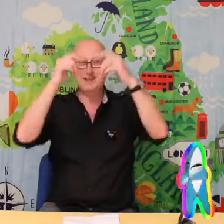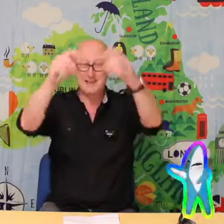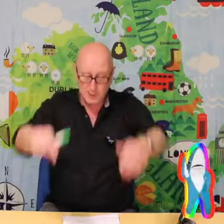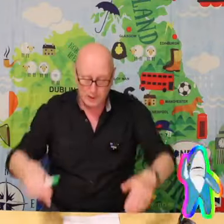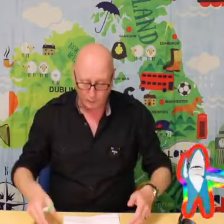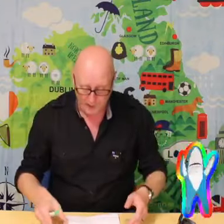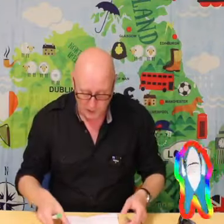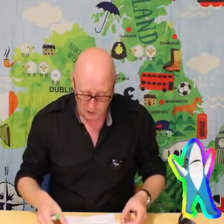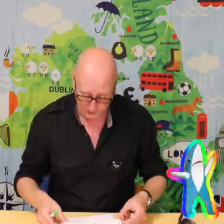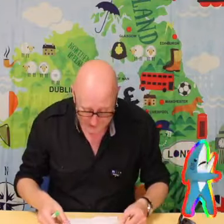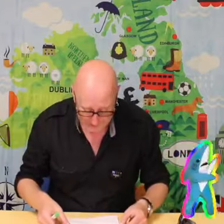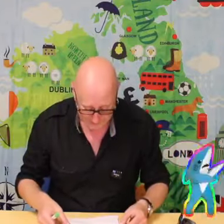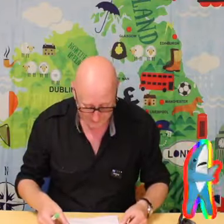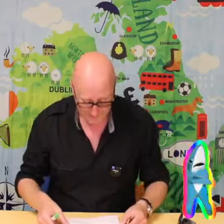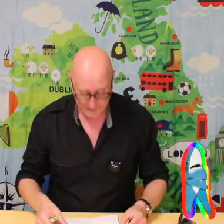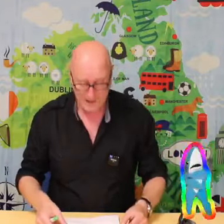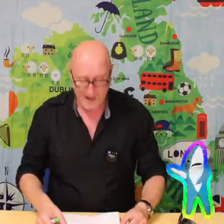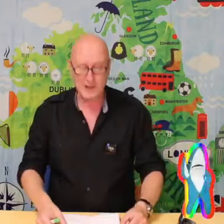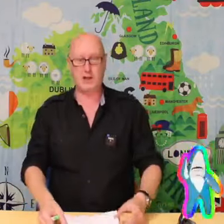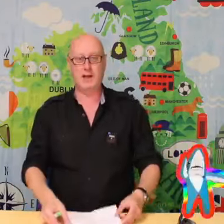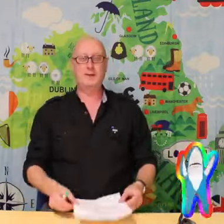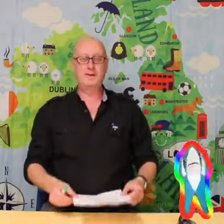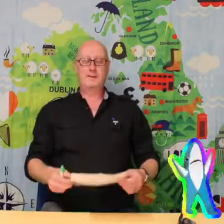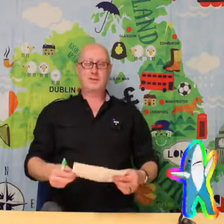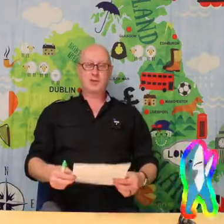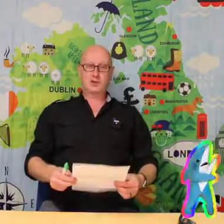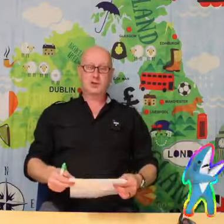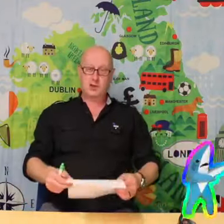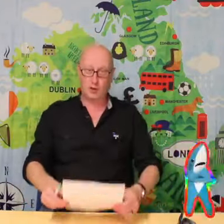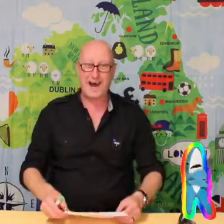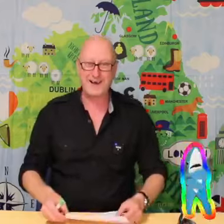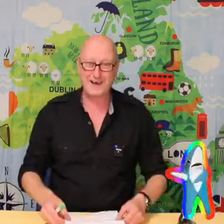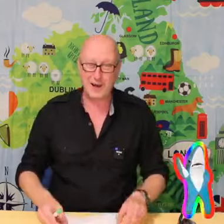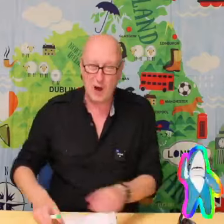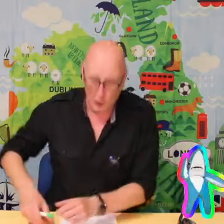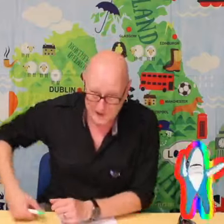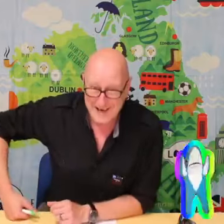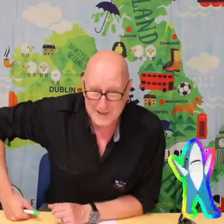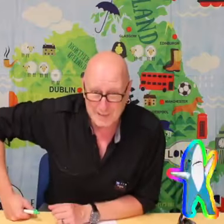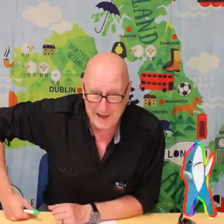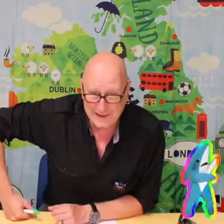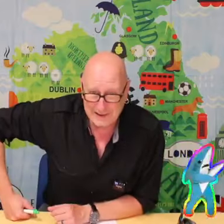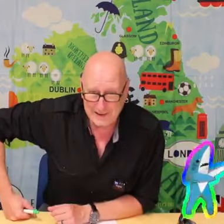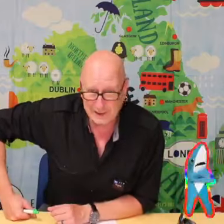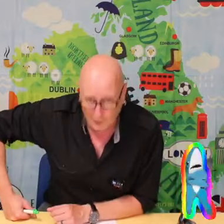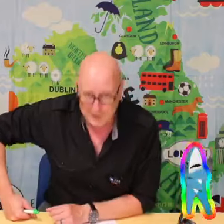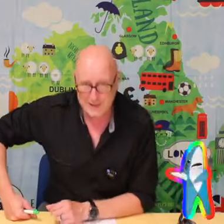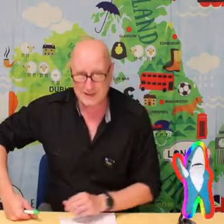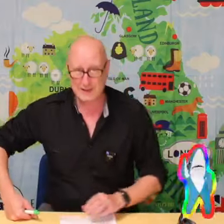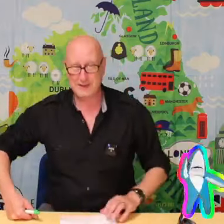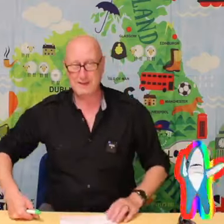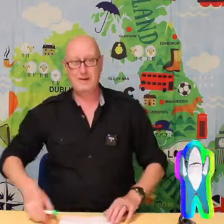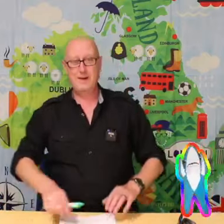week featuring Nature, Scran and holidays, Mark. And the worst pizza I've ever